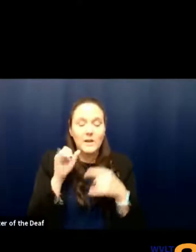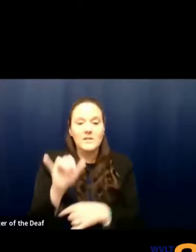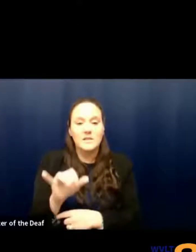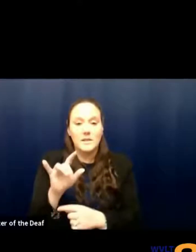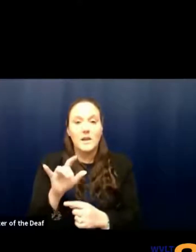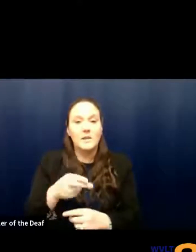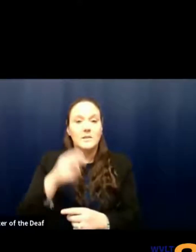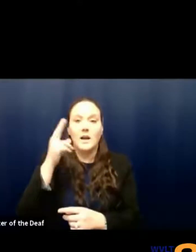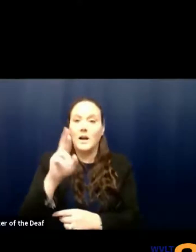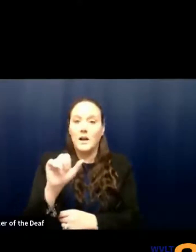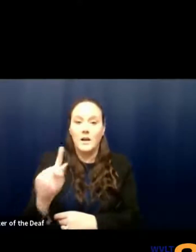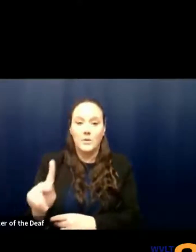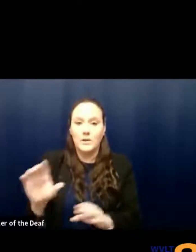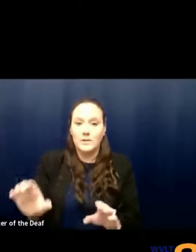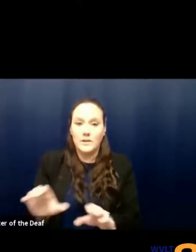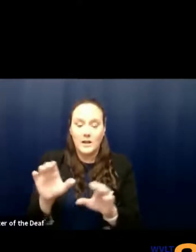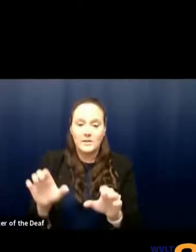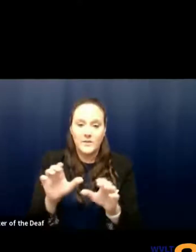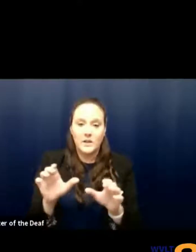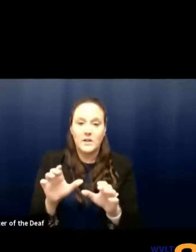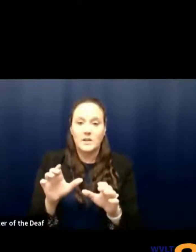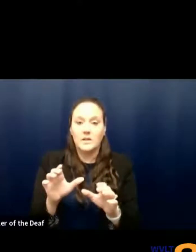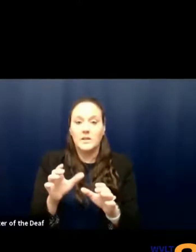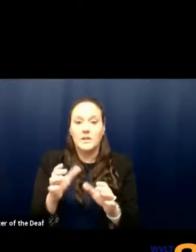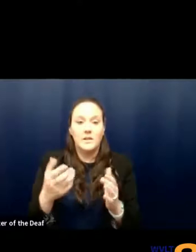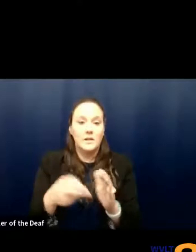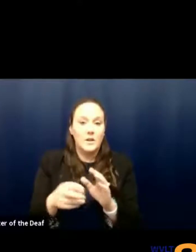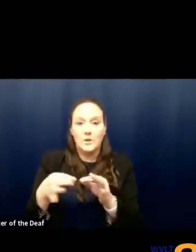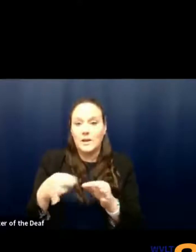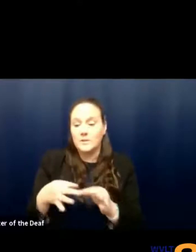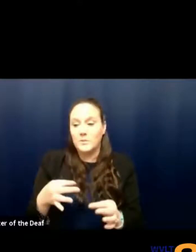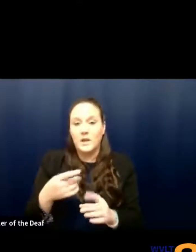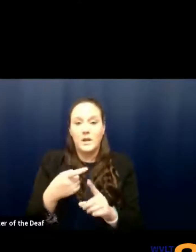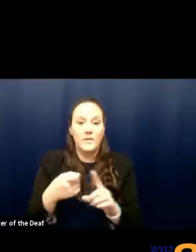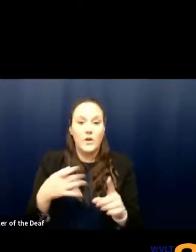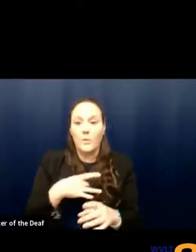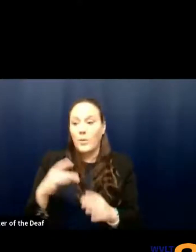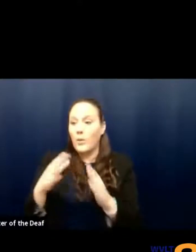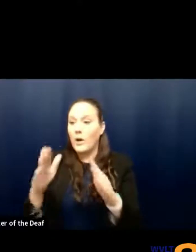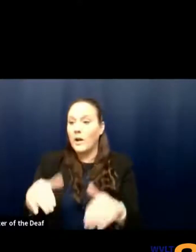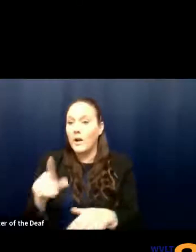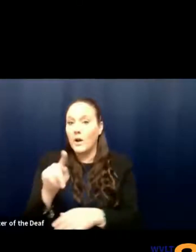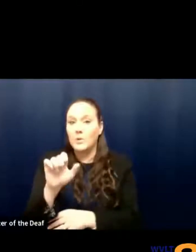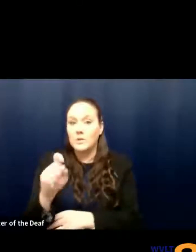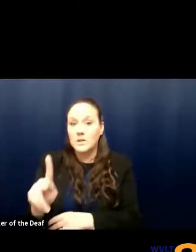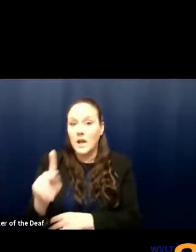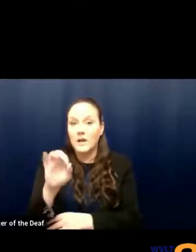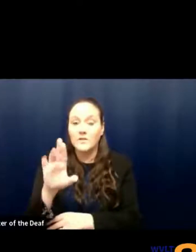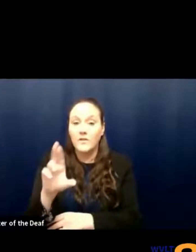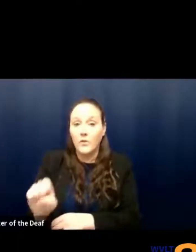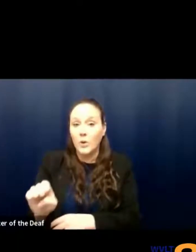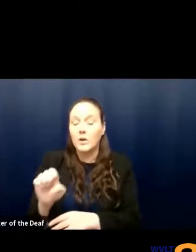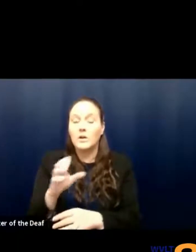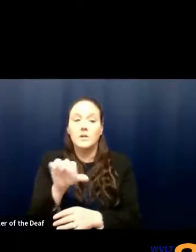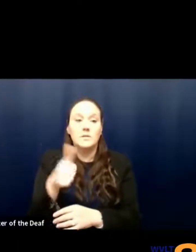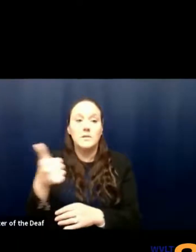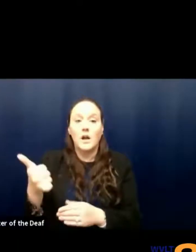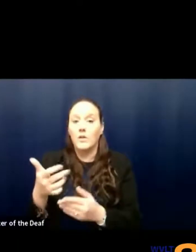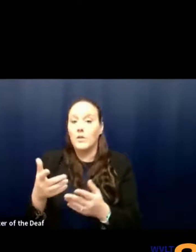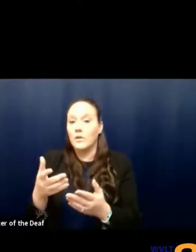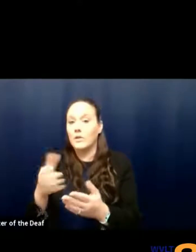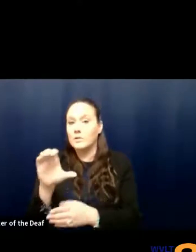risk activity as defined by the White House task force that was in place, and several other